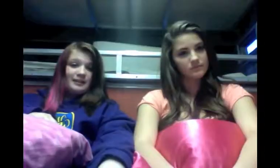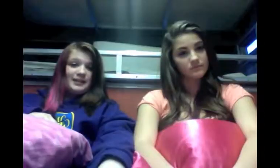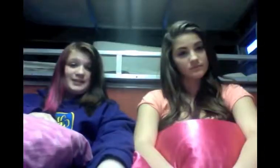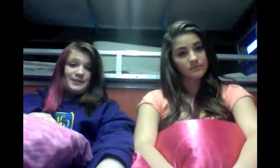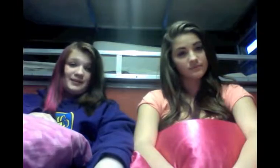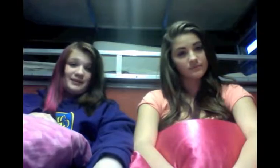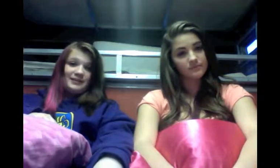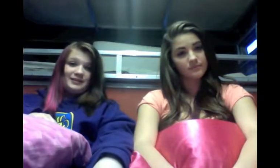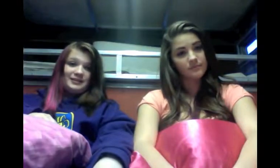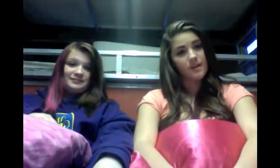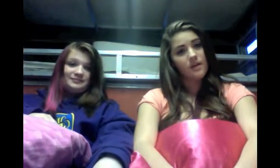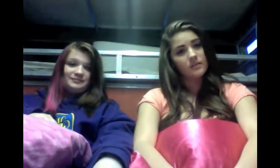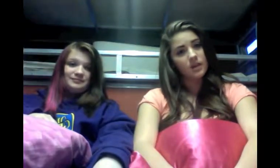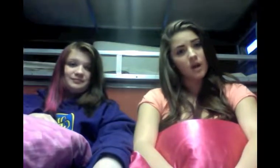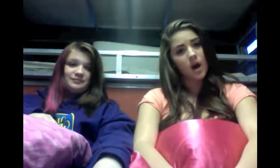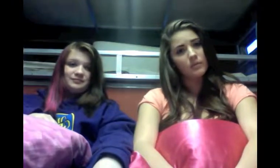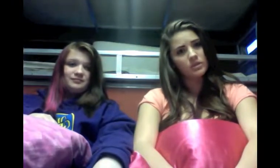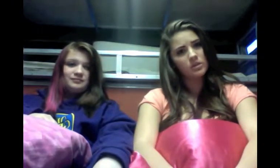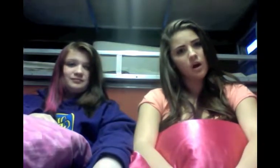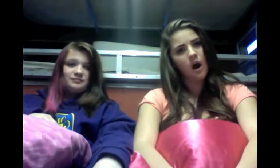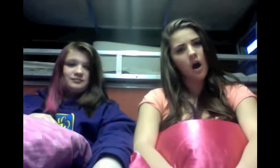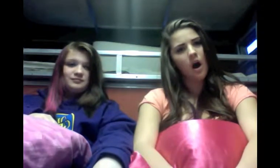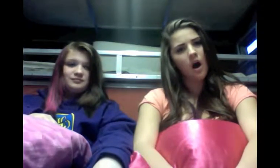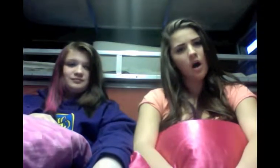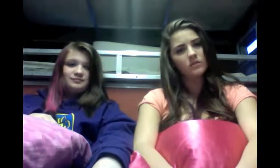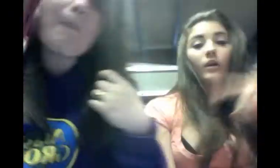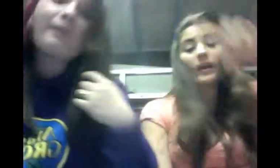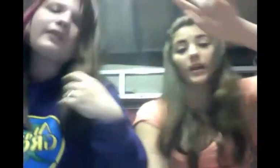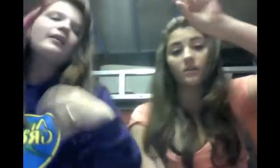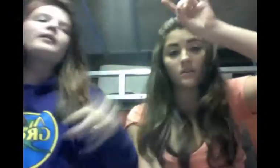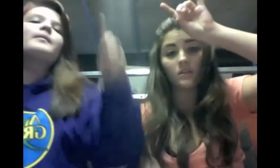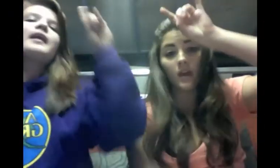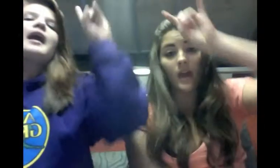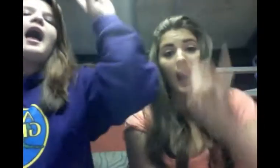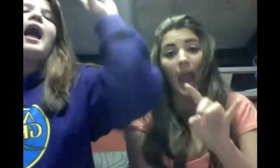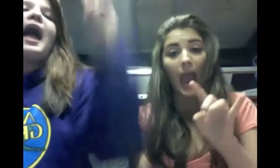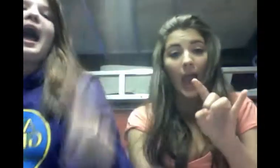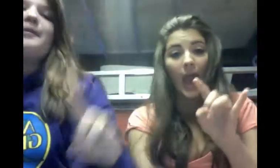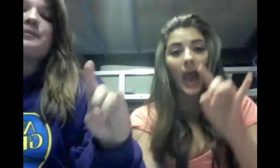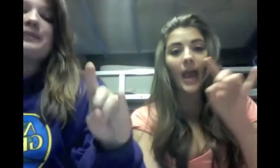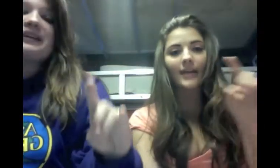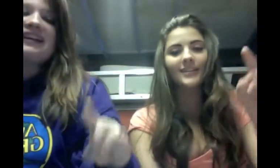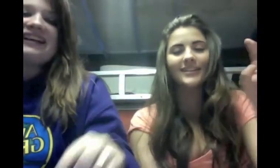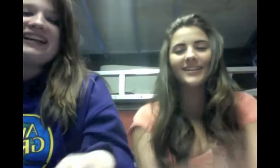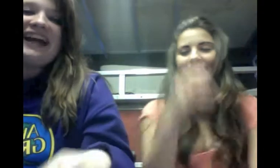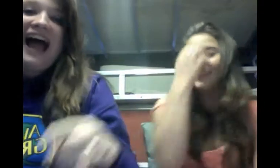Guess what we learned. The llama song. Okay. Happy.